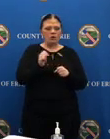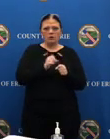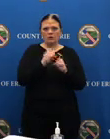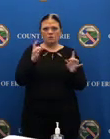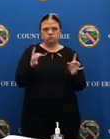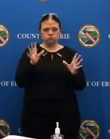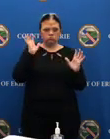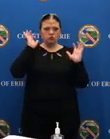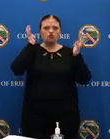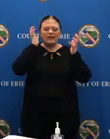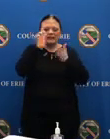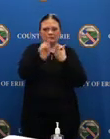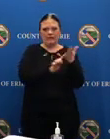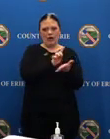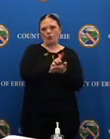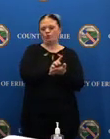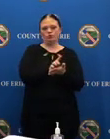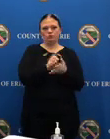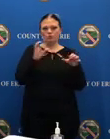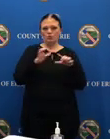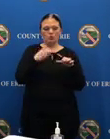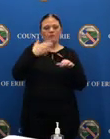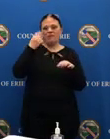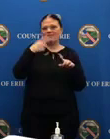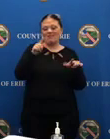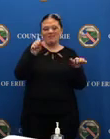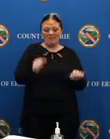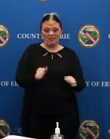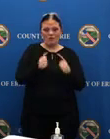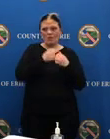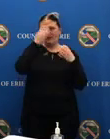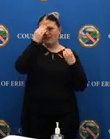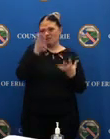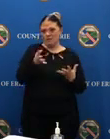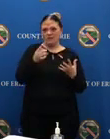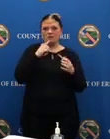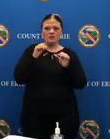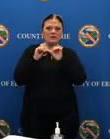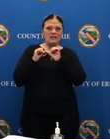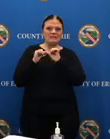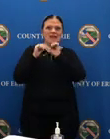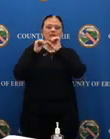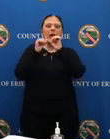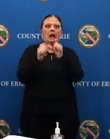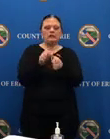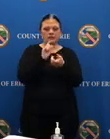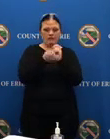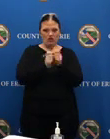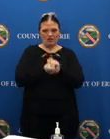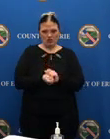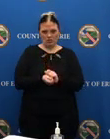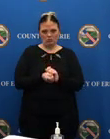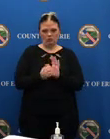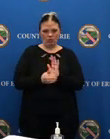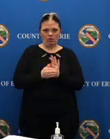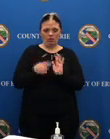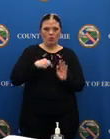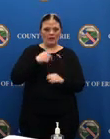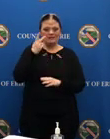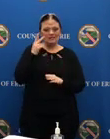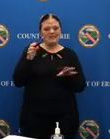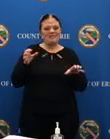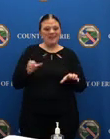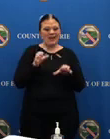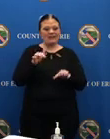hours, doing the best that they can with information that is constantly changing. We are seeing the active cases